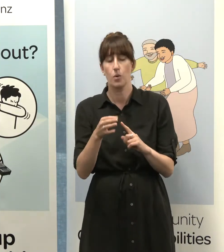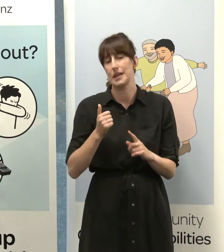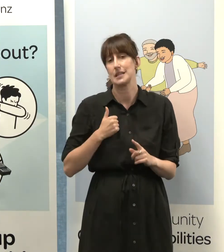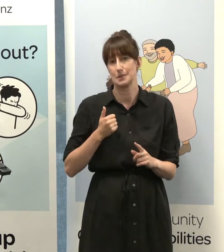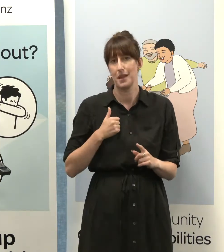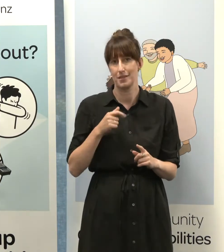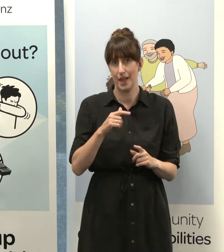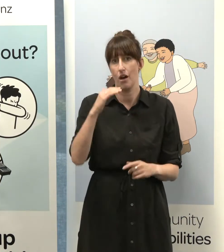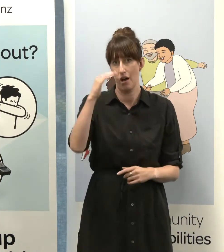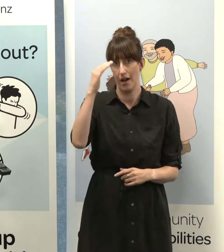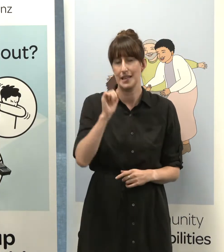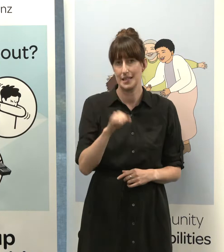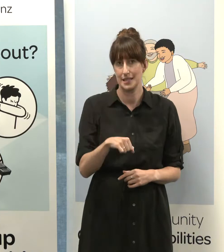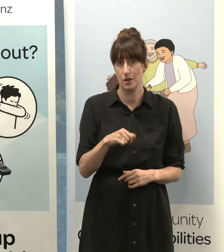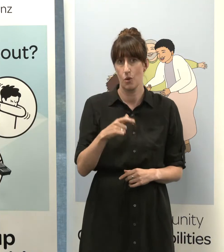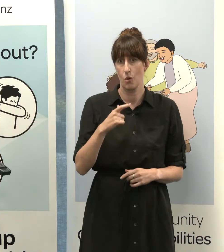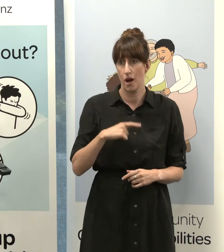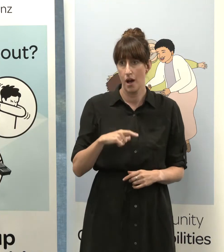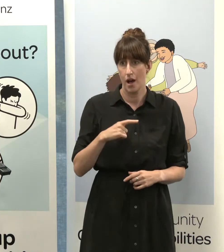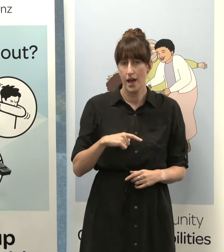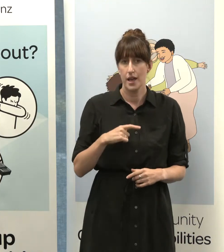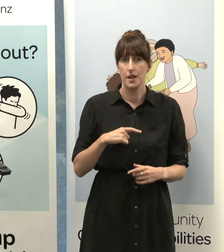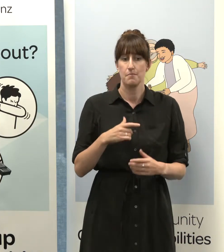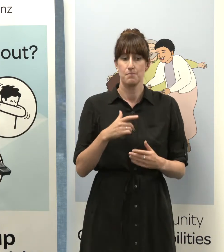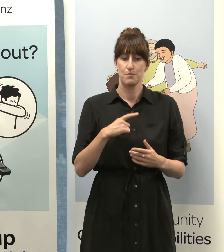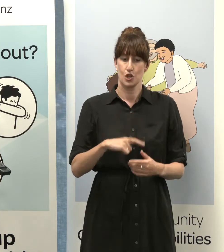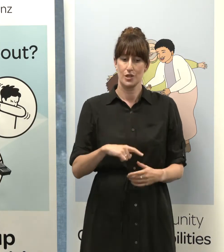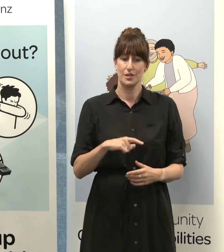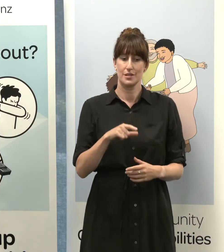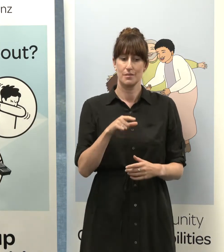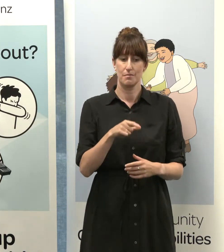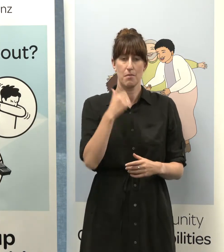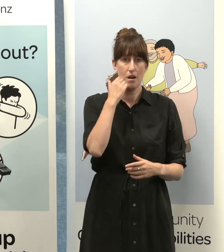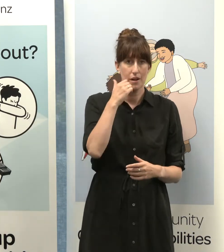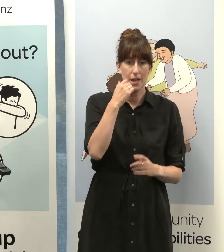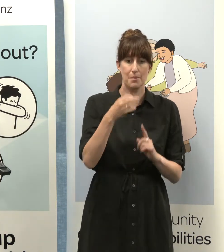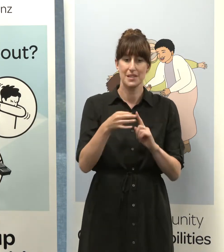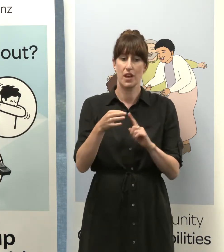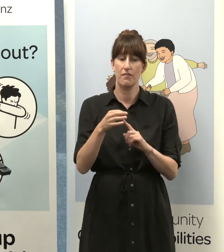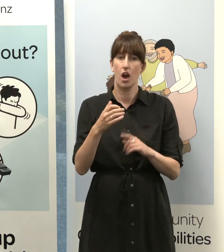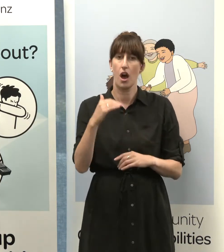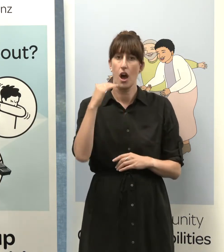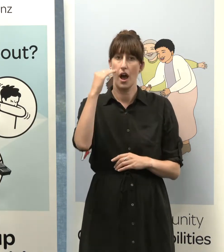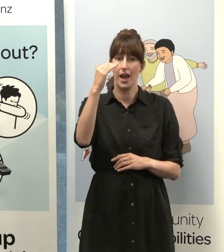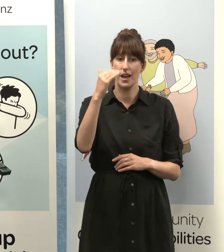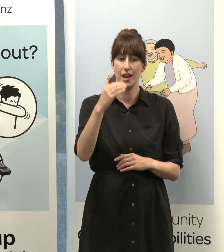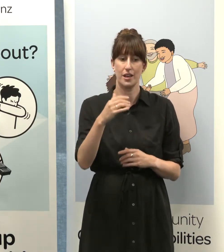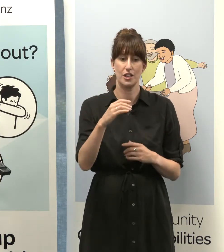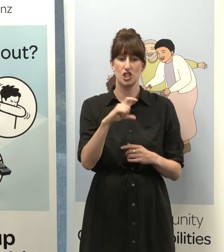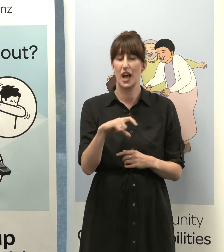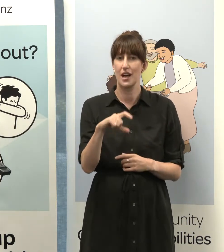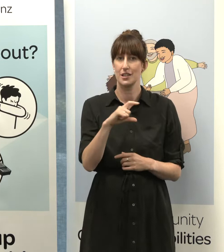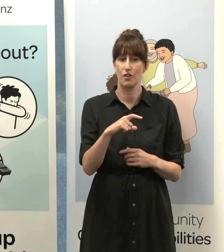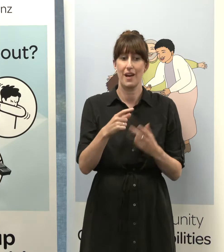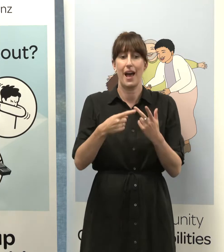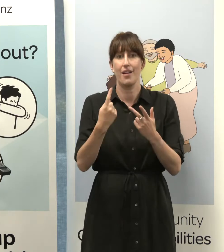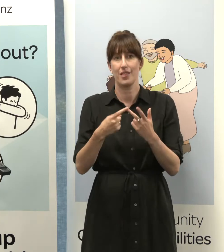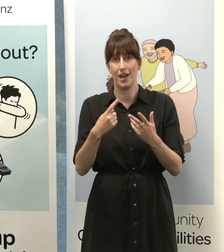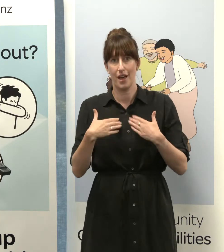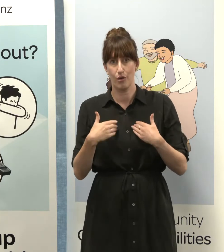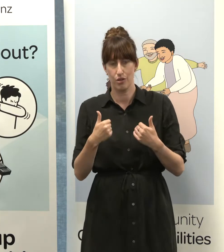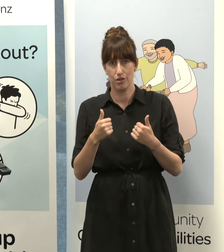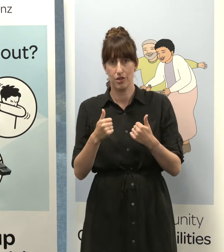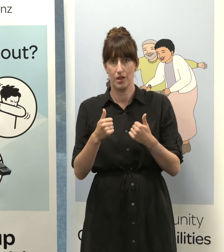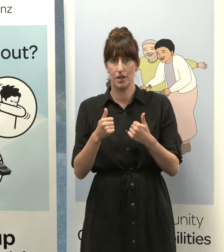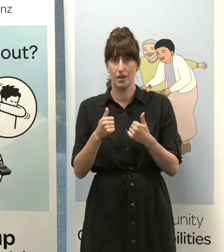And again, one of the reasons for that is higher rates of pre-existing conditions, which are more likely to be exacerbated if they do have COVID-19.